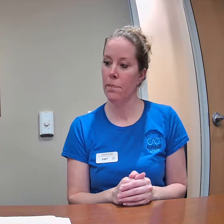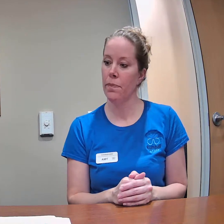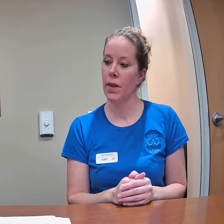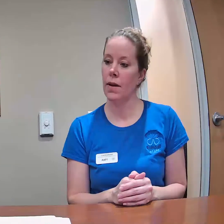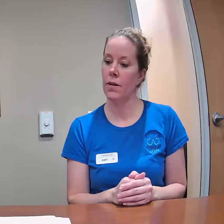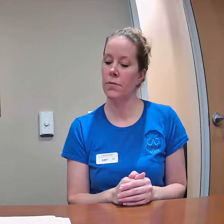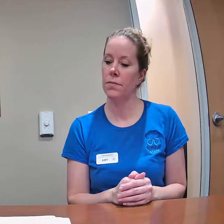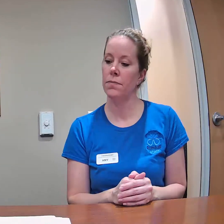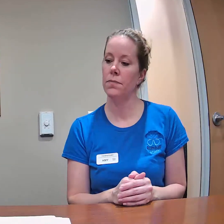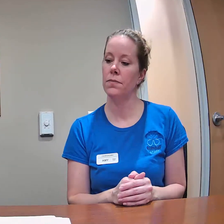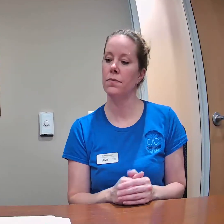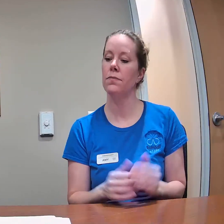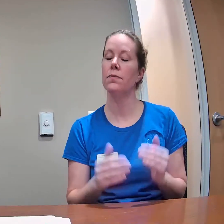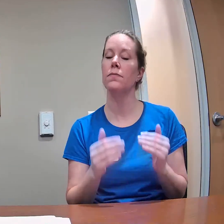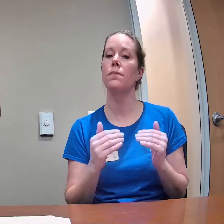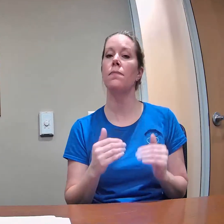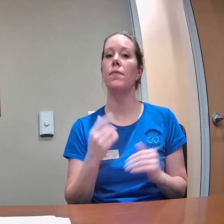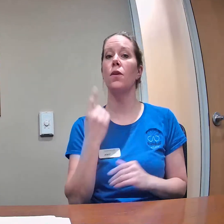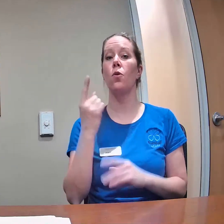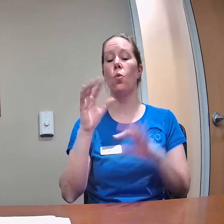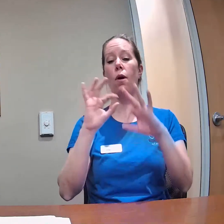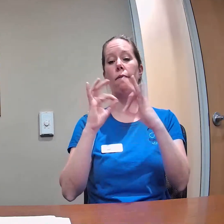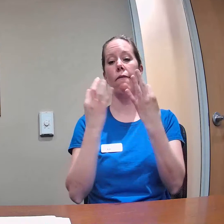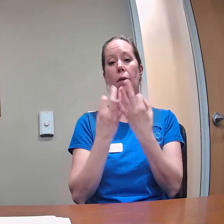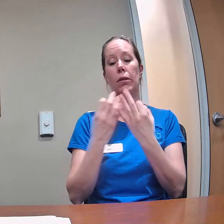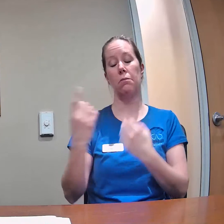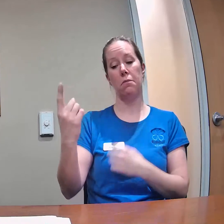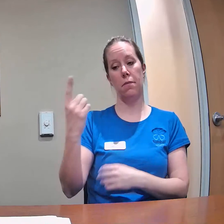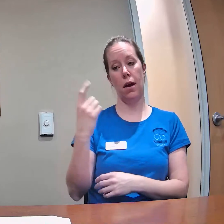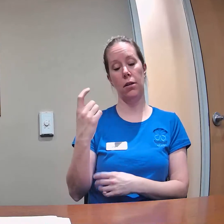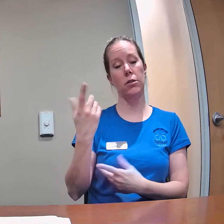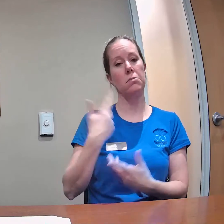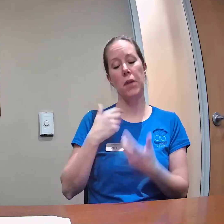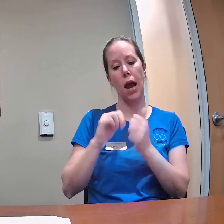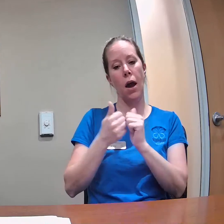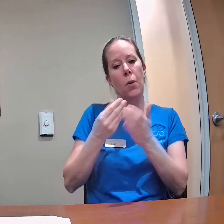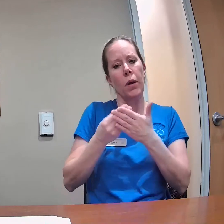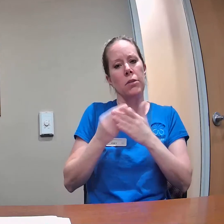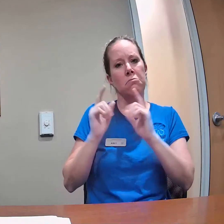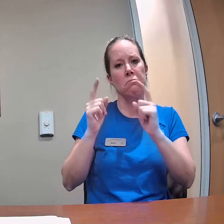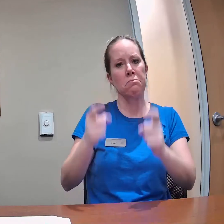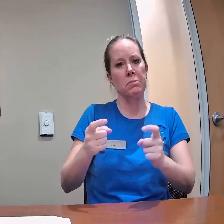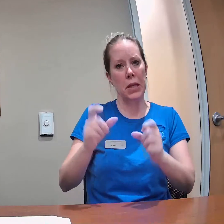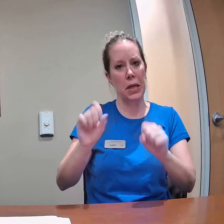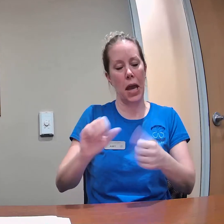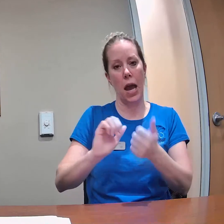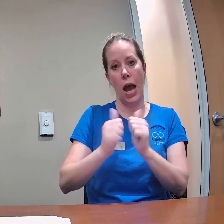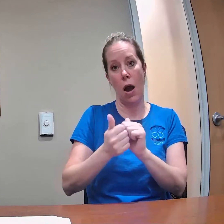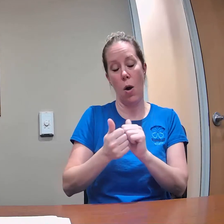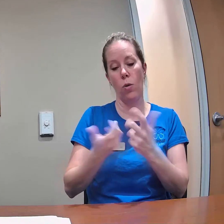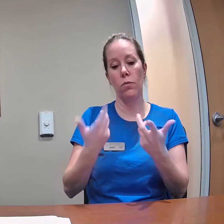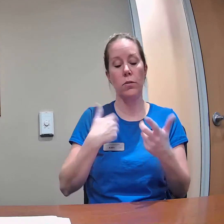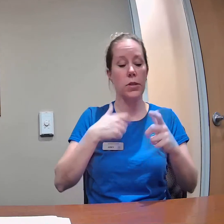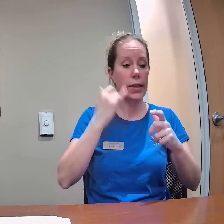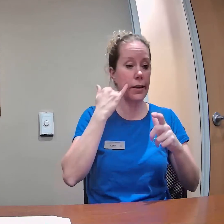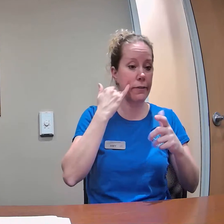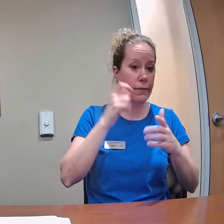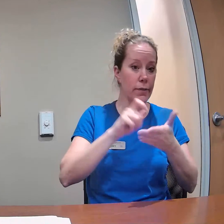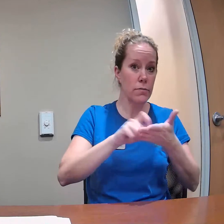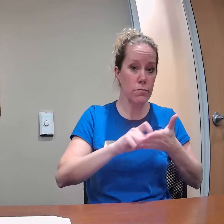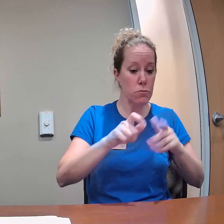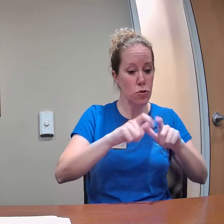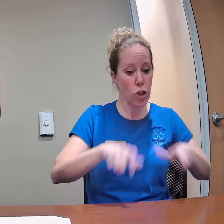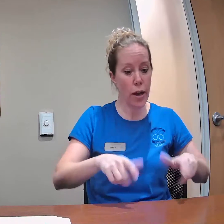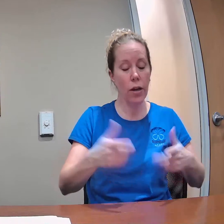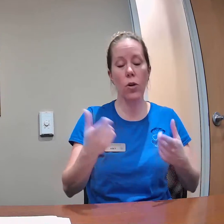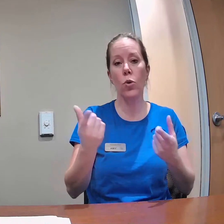Yes, I had a family member inquiring about making a donation. They wanted to know who they made the check out to and where they